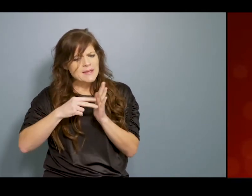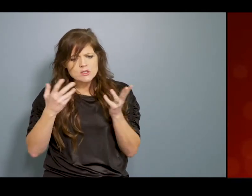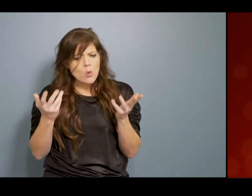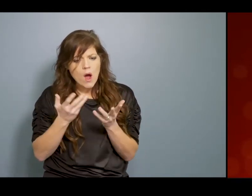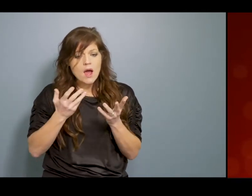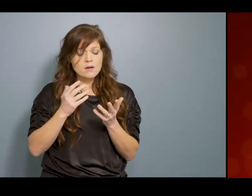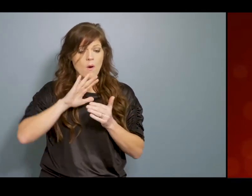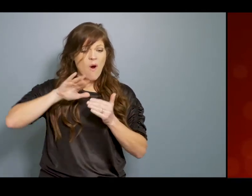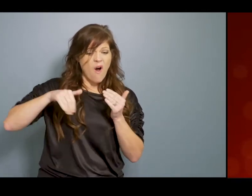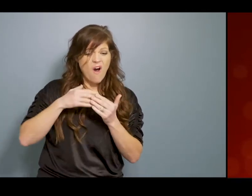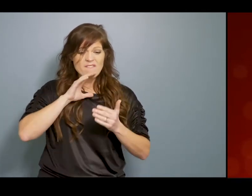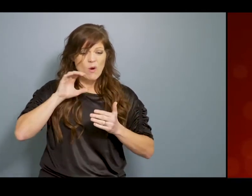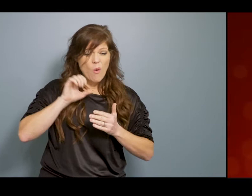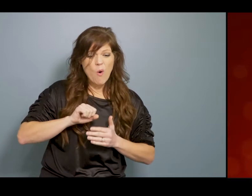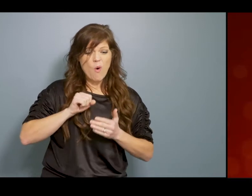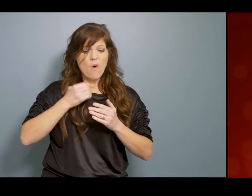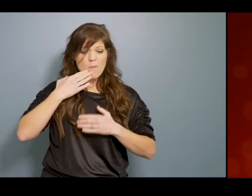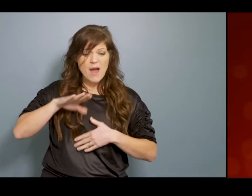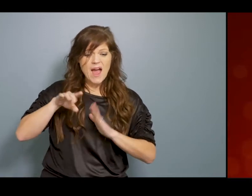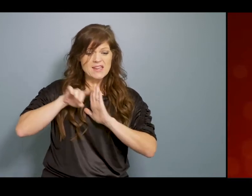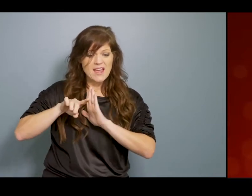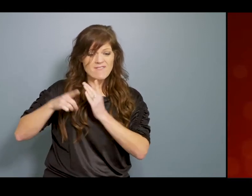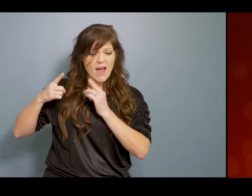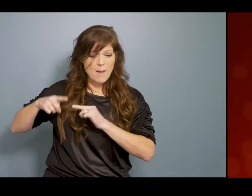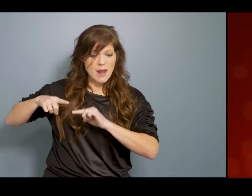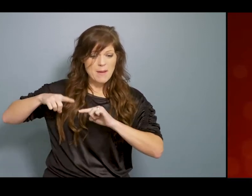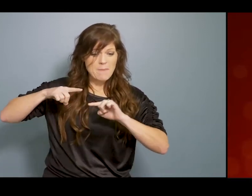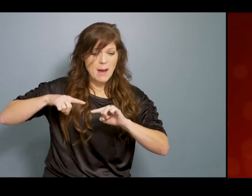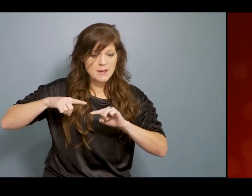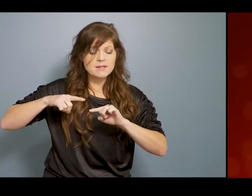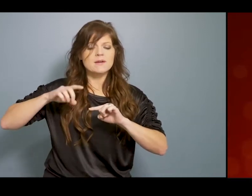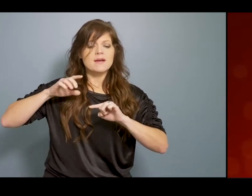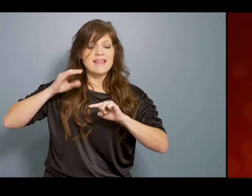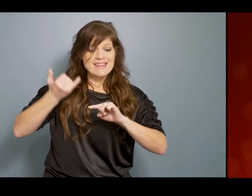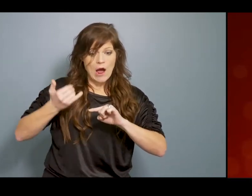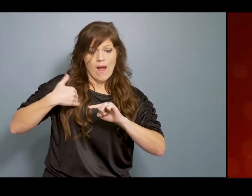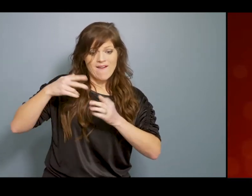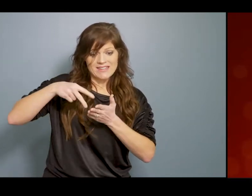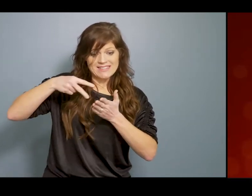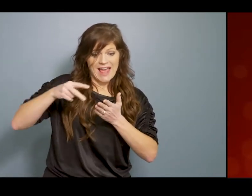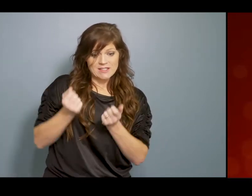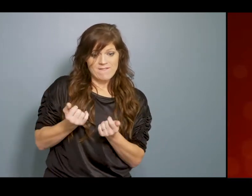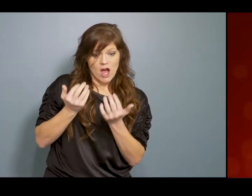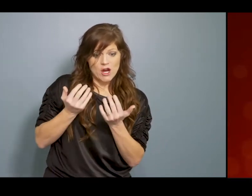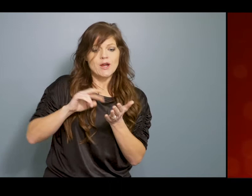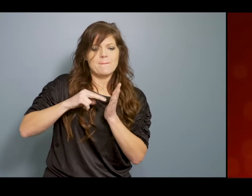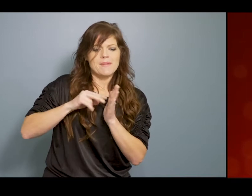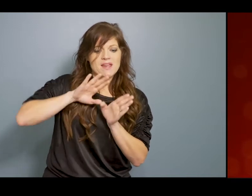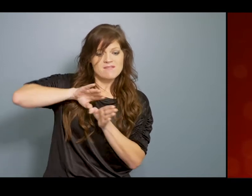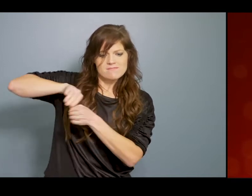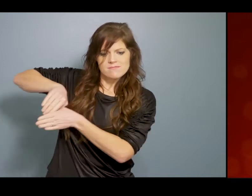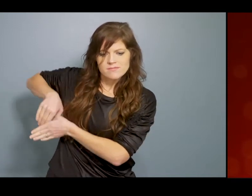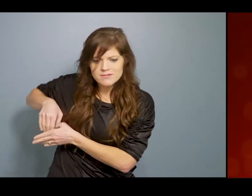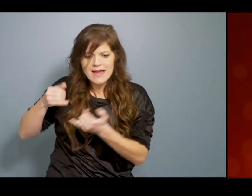and to usher in the new. So I thought this was just, I'm a very visual person, so I wanted to